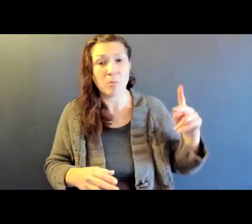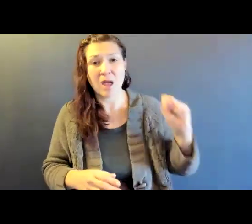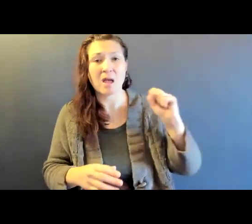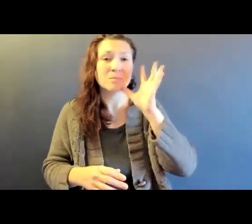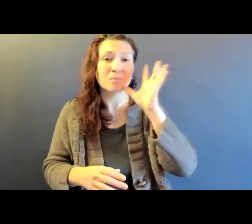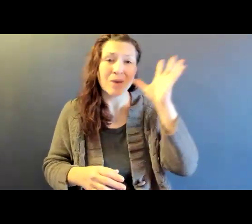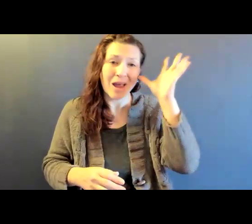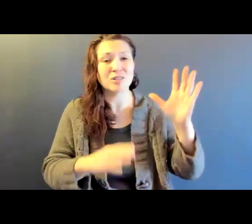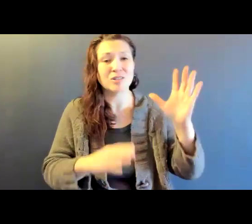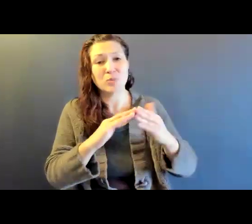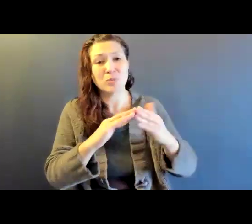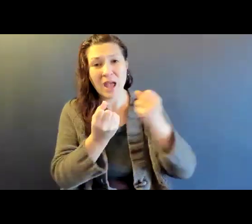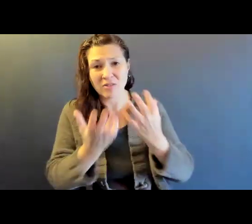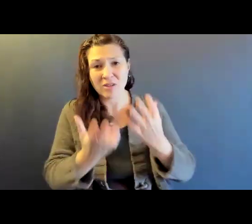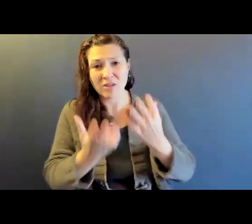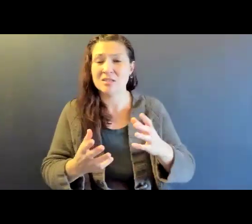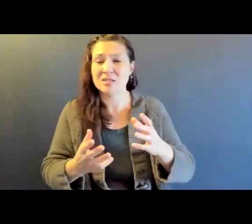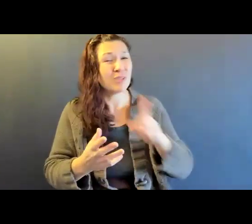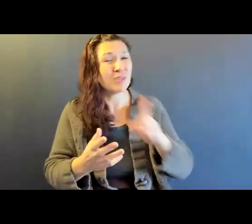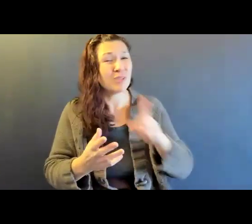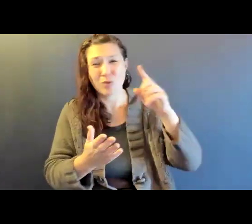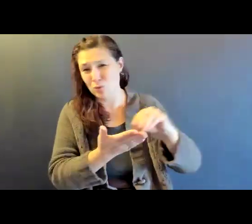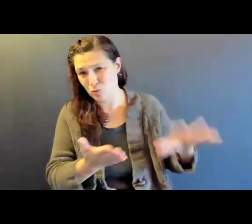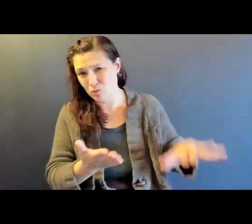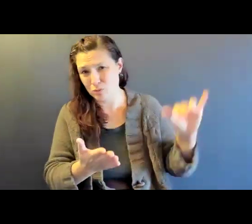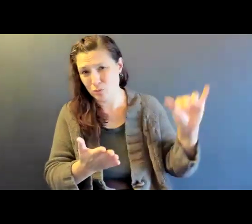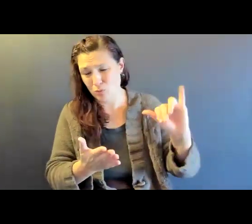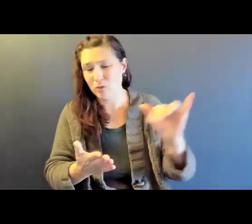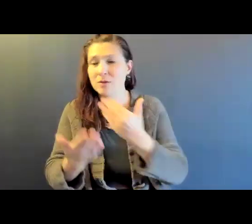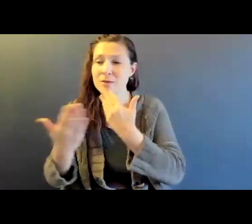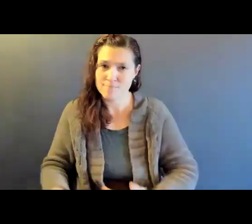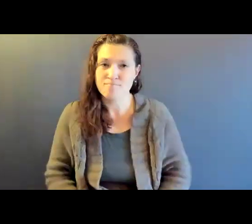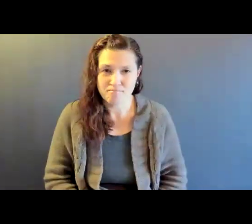and most of all, to the students that we serve. Thank you, Chair Robinson. Thank you.